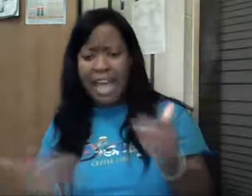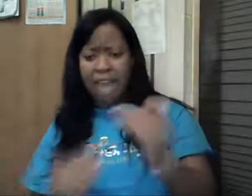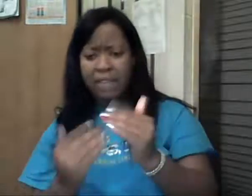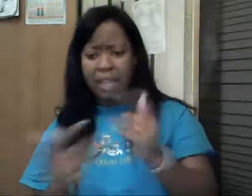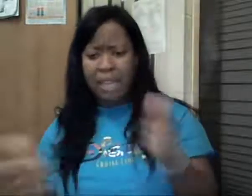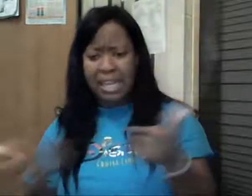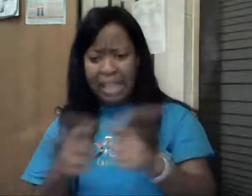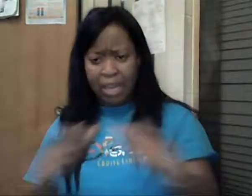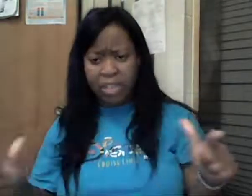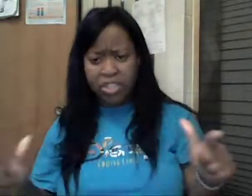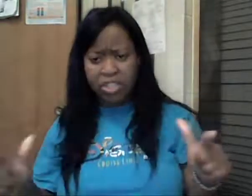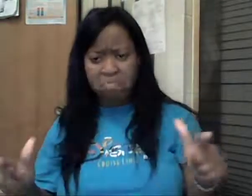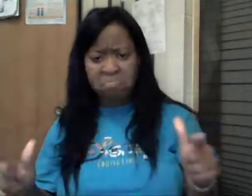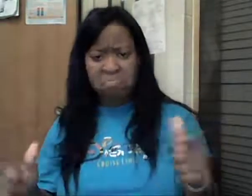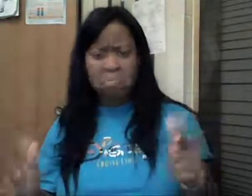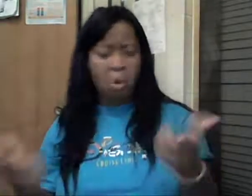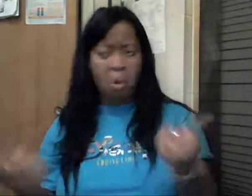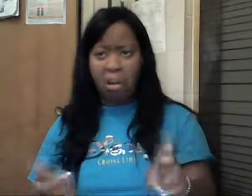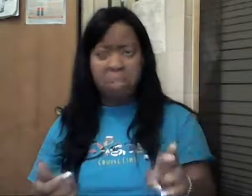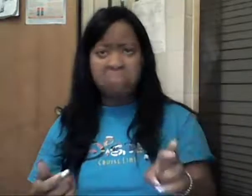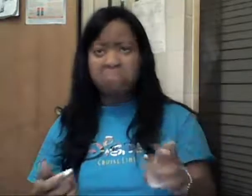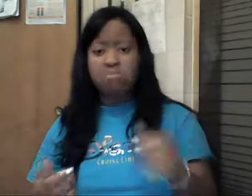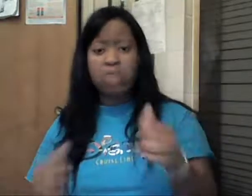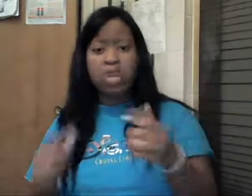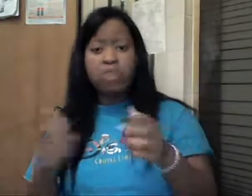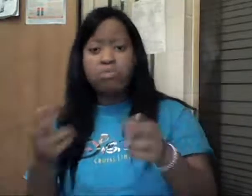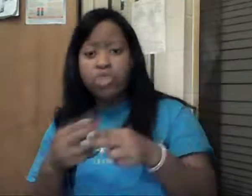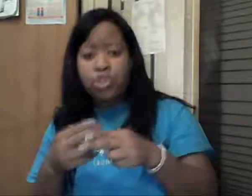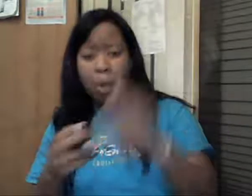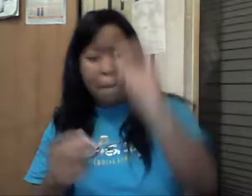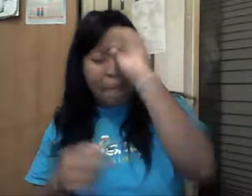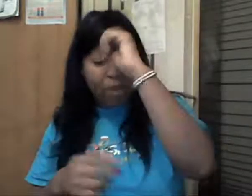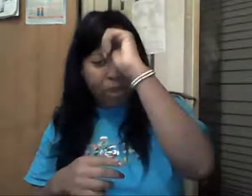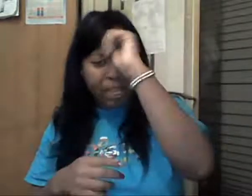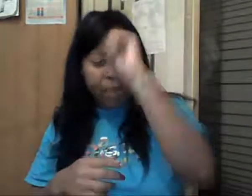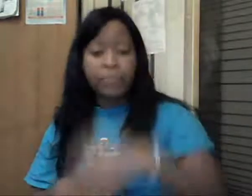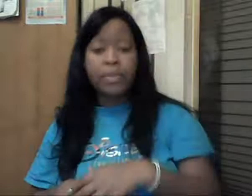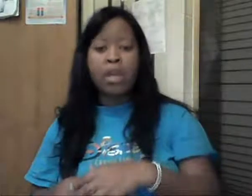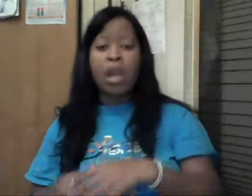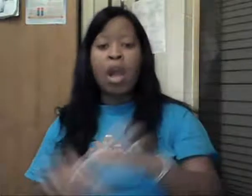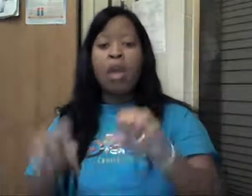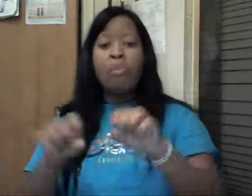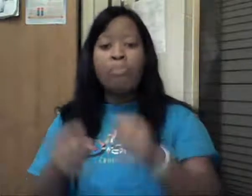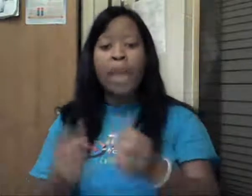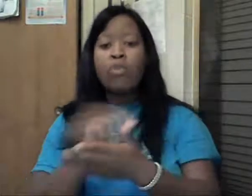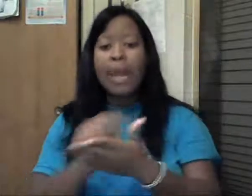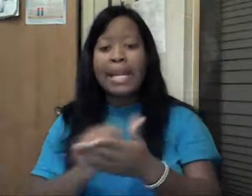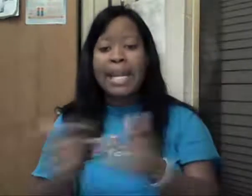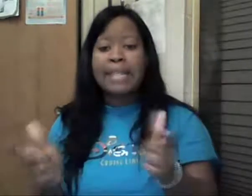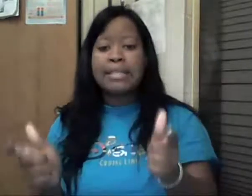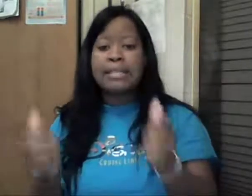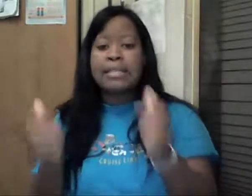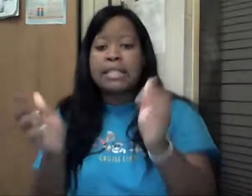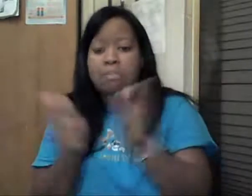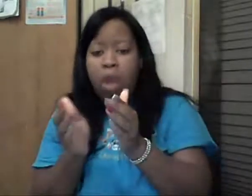have limited language or short memory? Break writing into